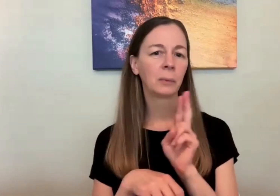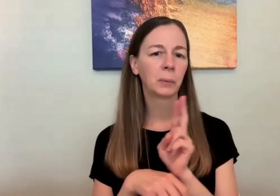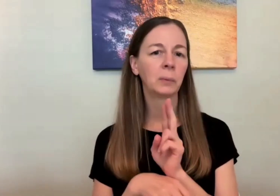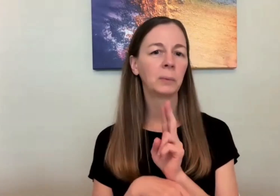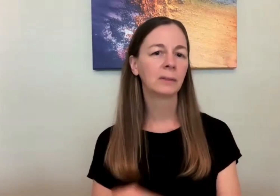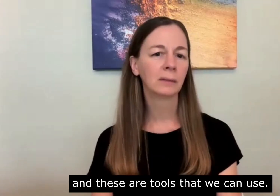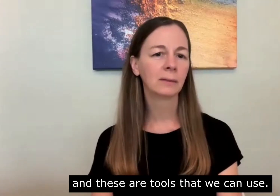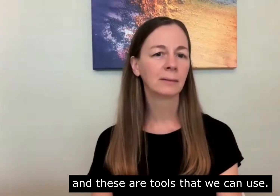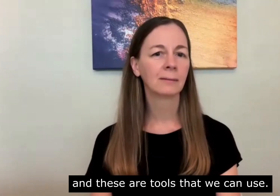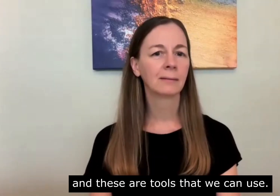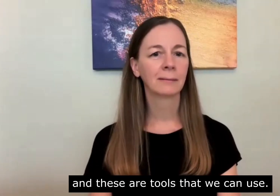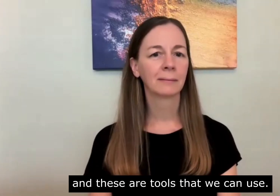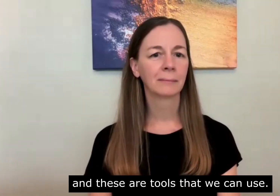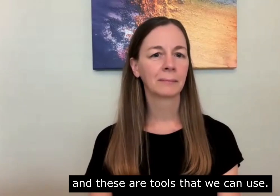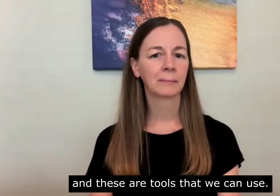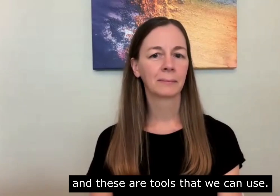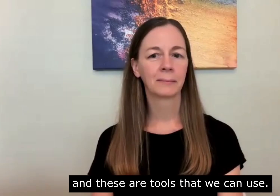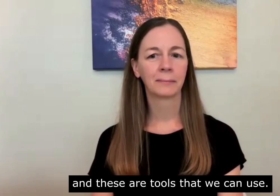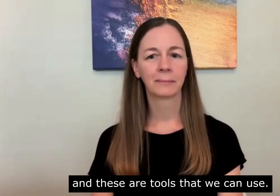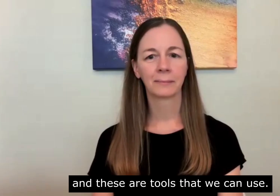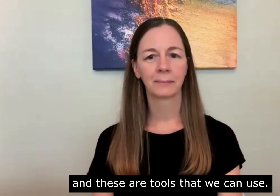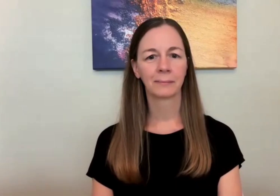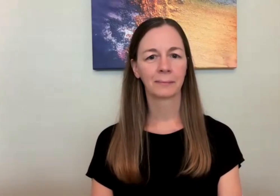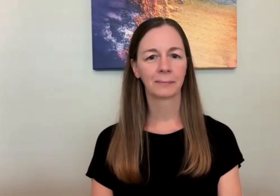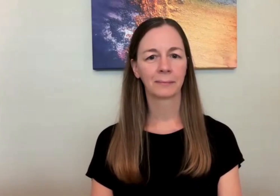And these are tools that we can use.